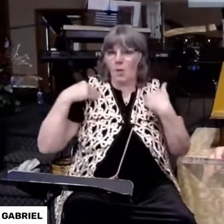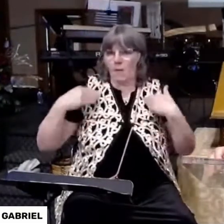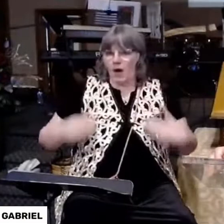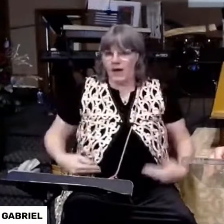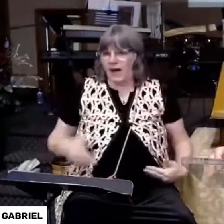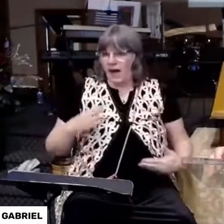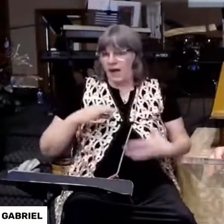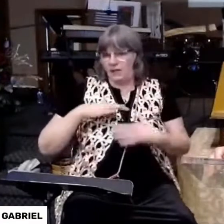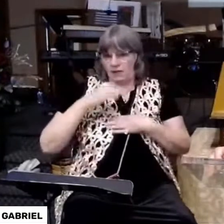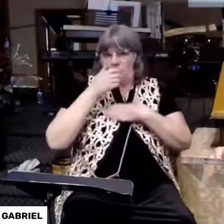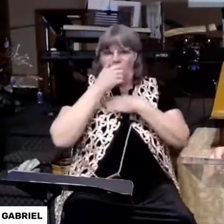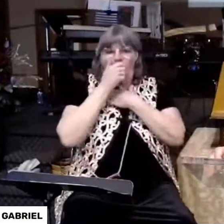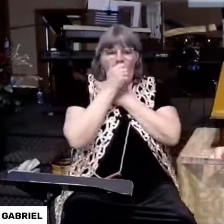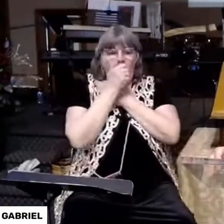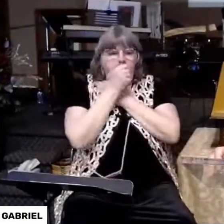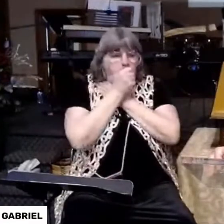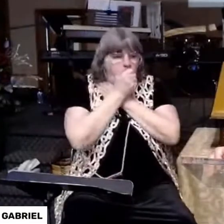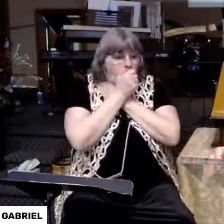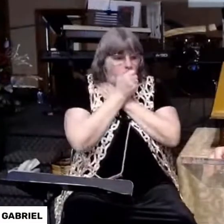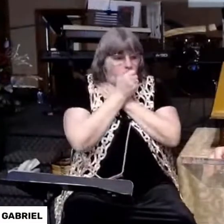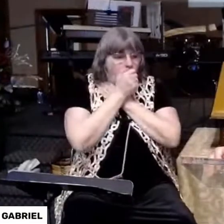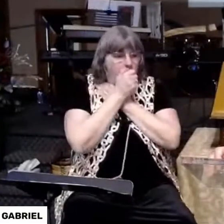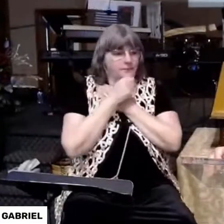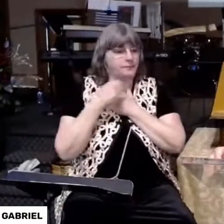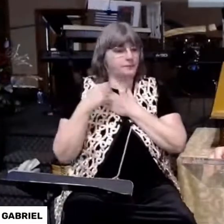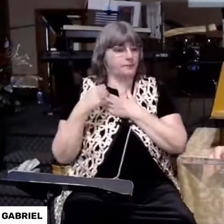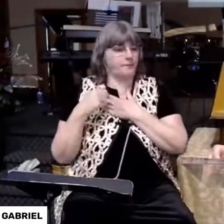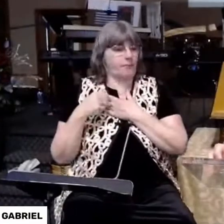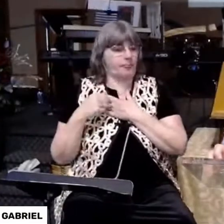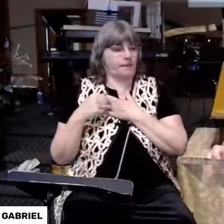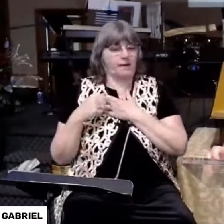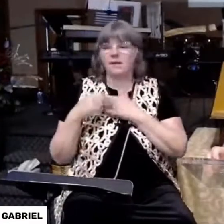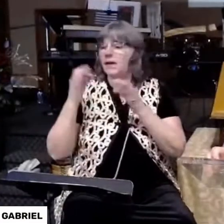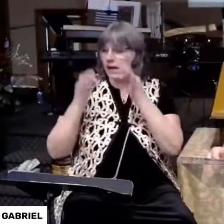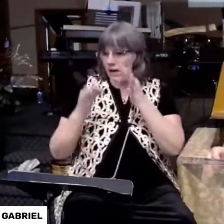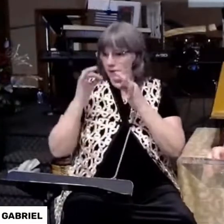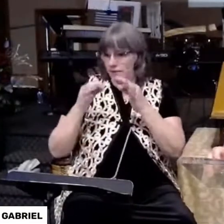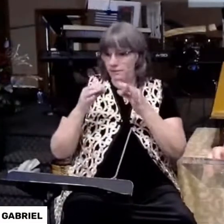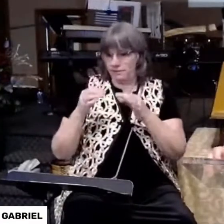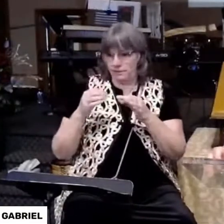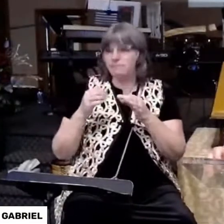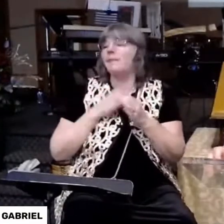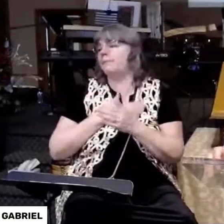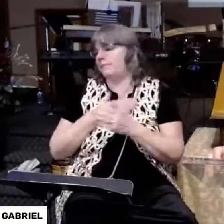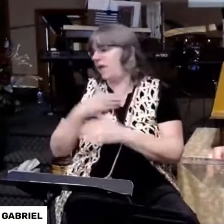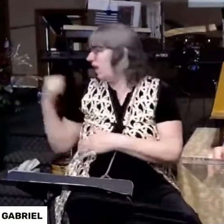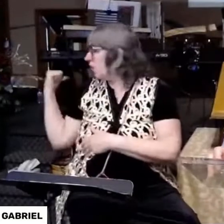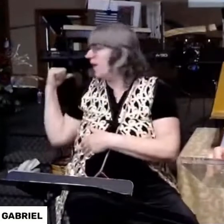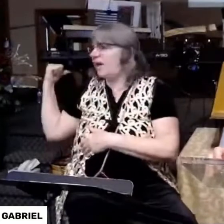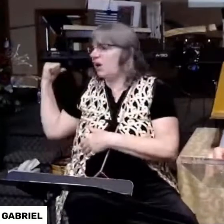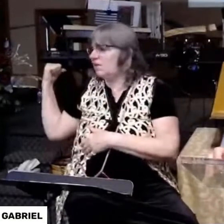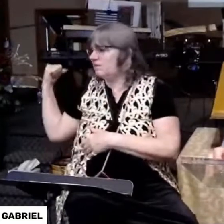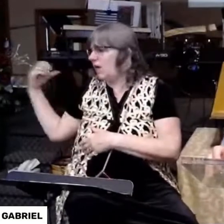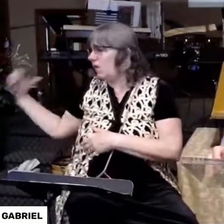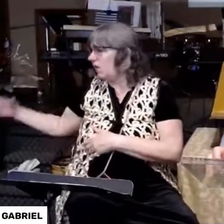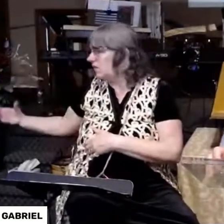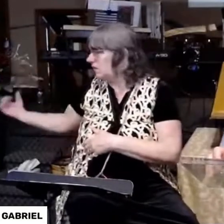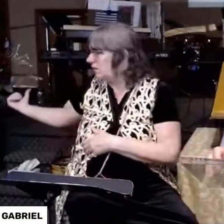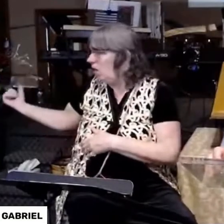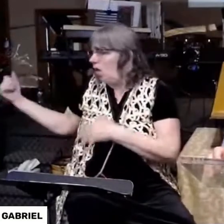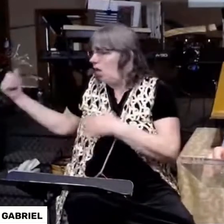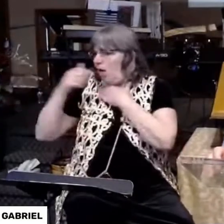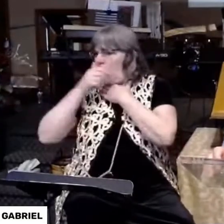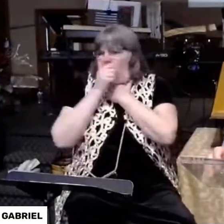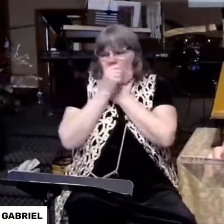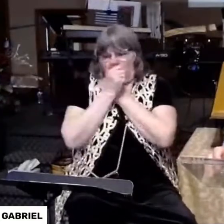You know, when we fear the Lord only, we don't react in a way that displeases Him. We don't want to, maybe we don't